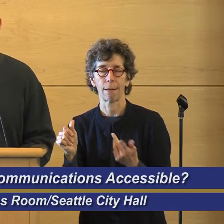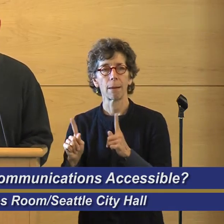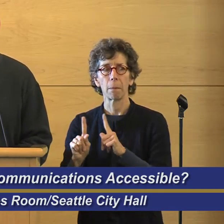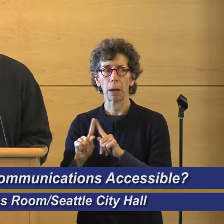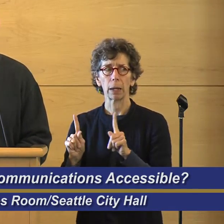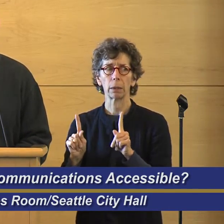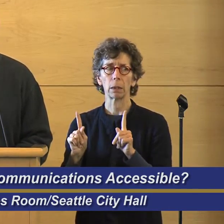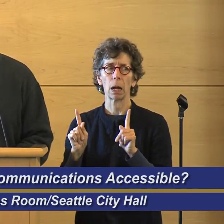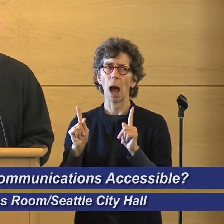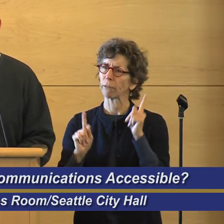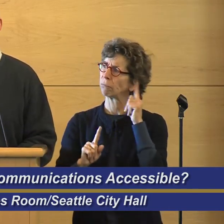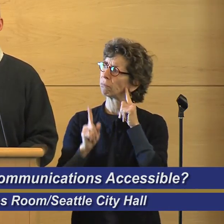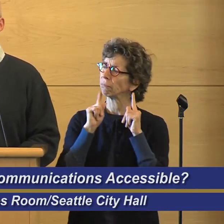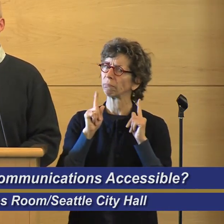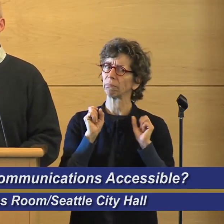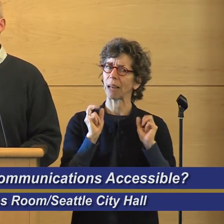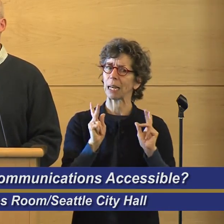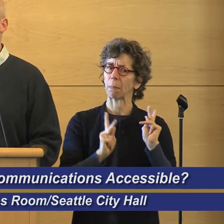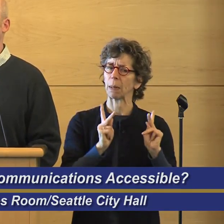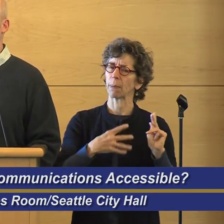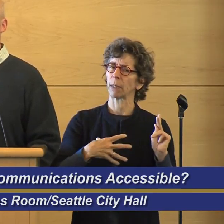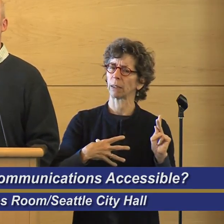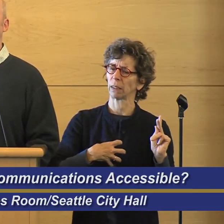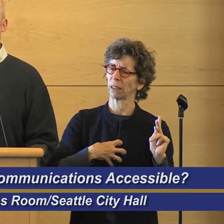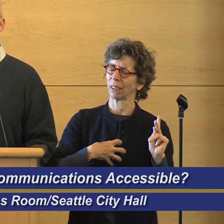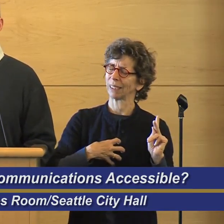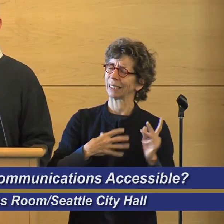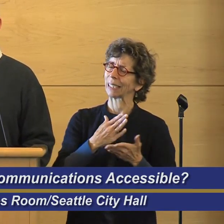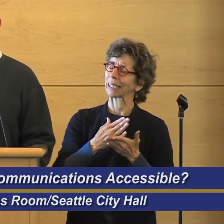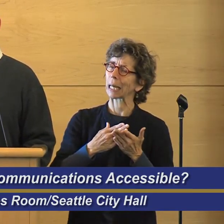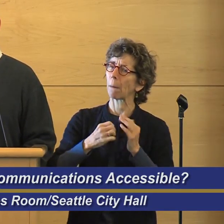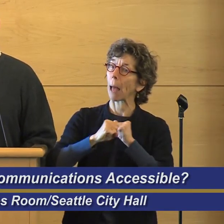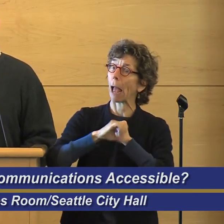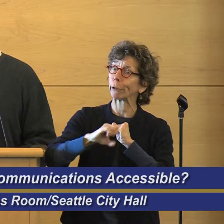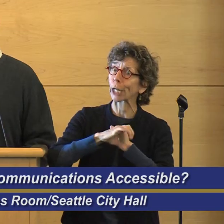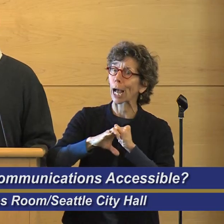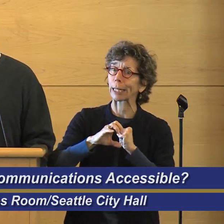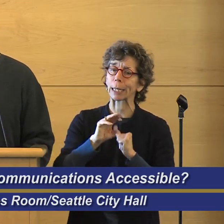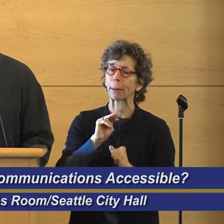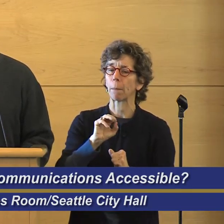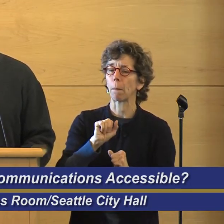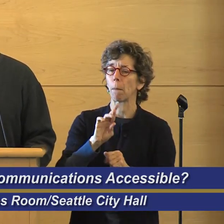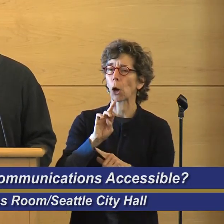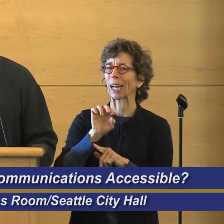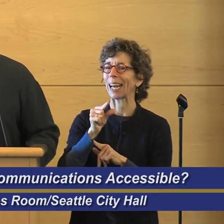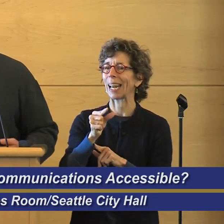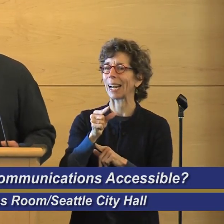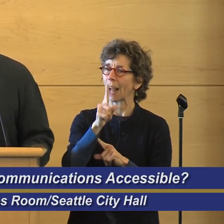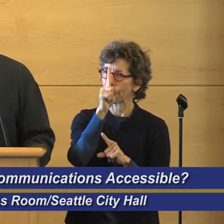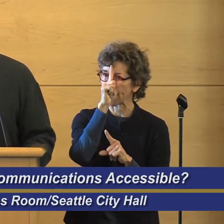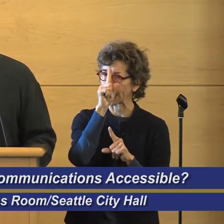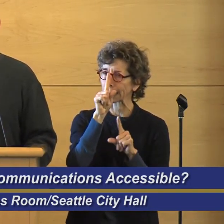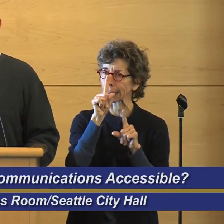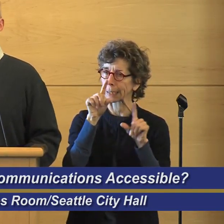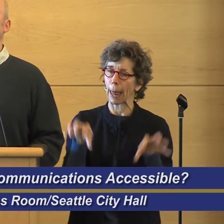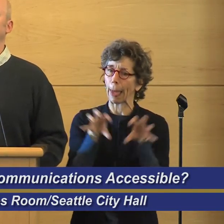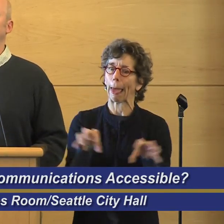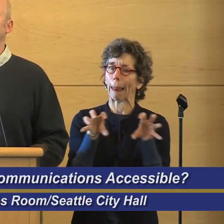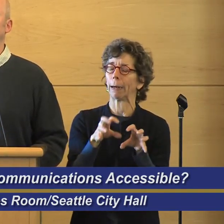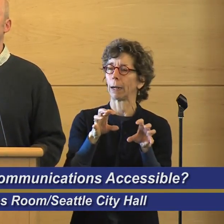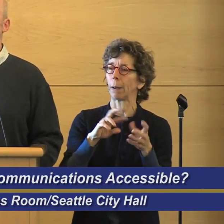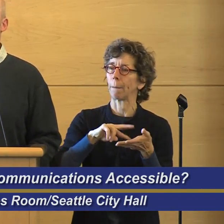they don't like them. You know, they just want the information. They don't want a lot of bells and whistles. And I don't know, you know, how typical they